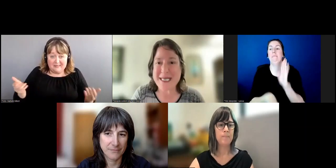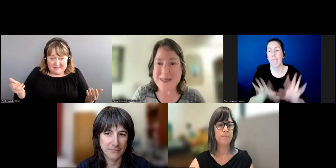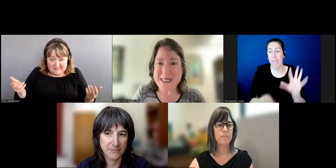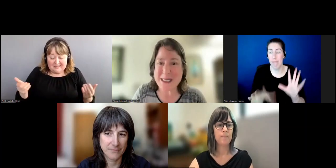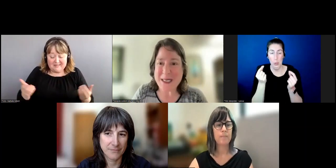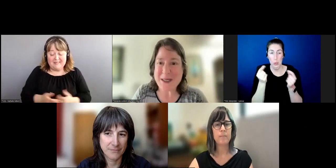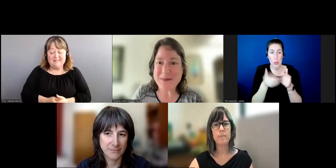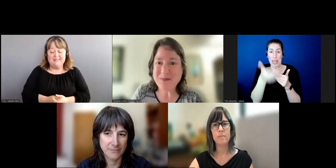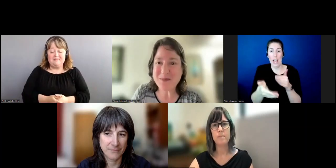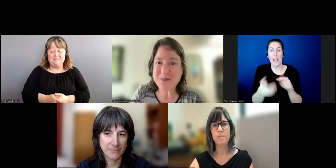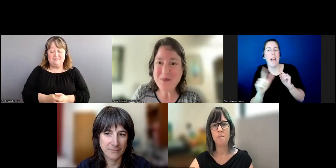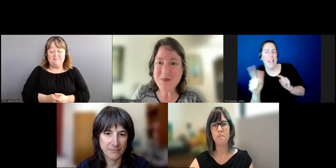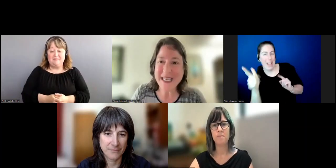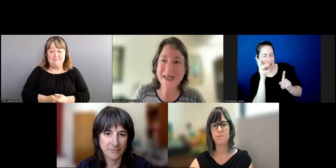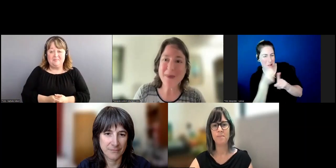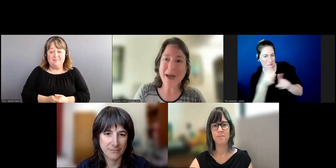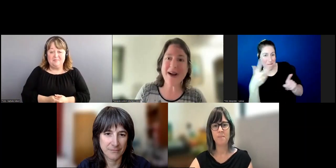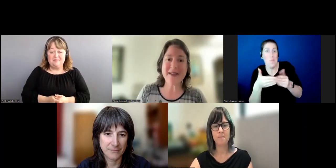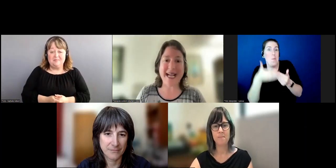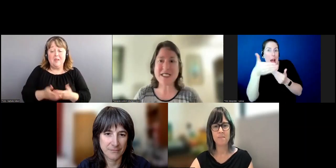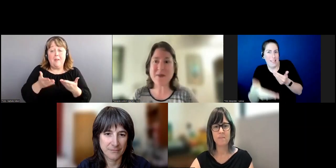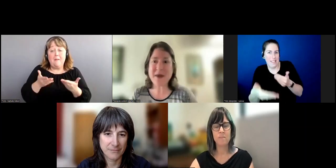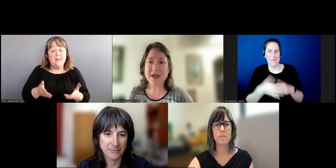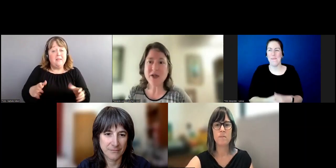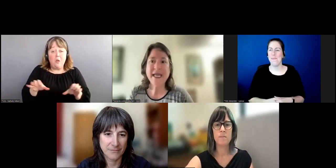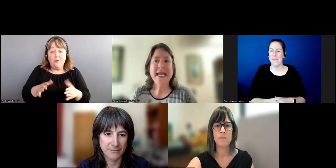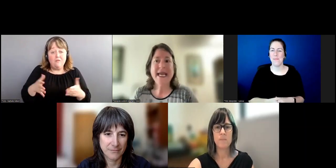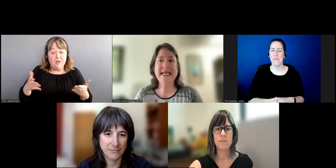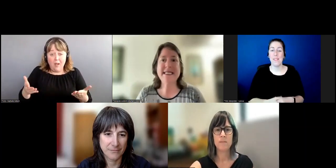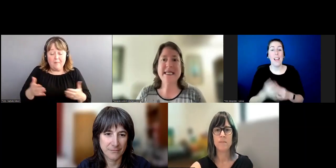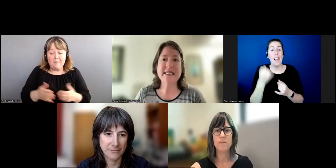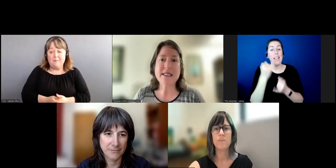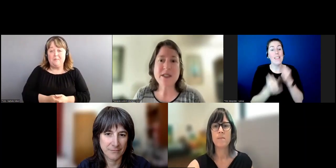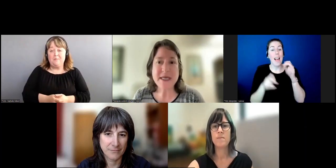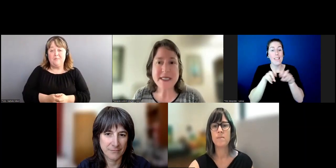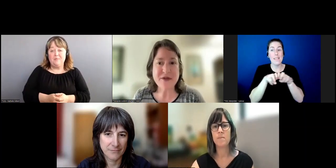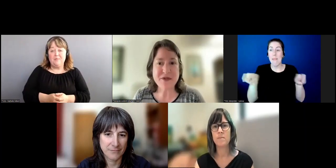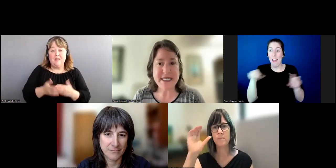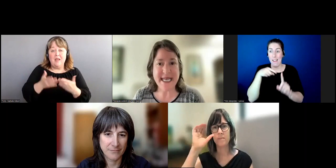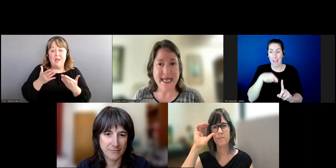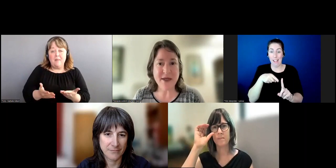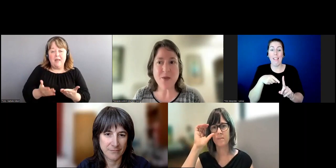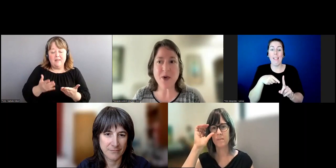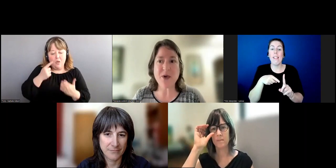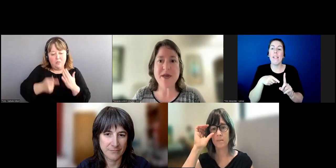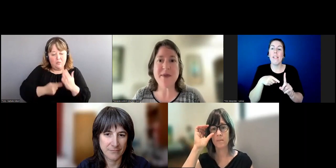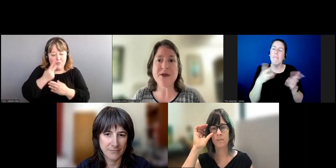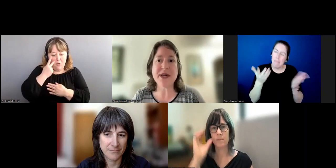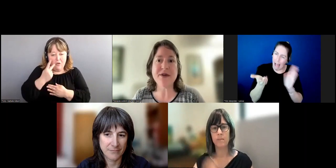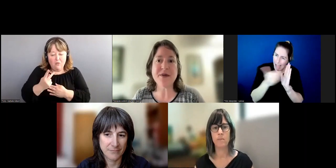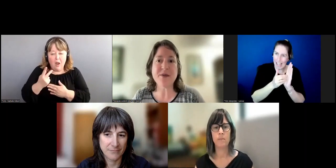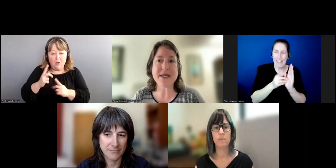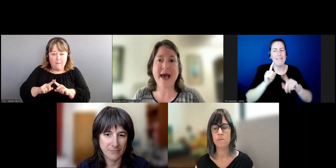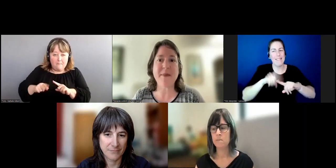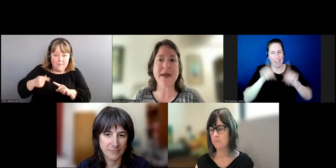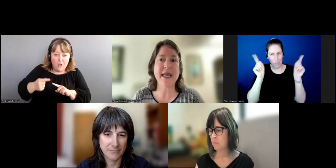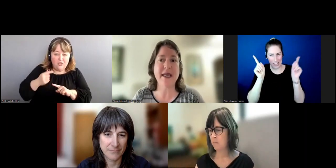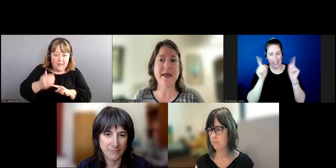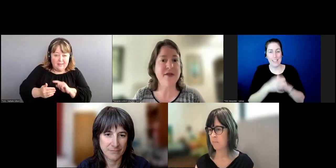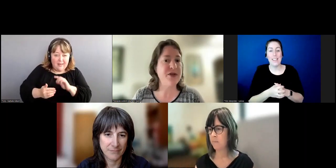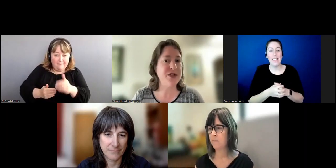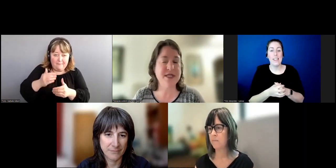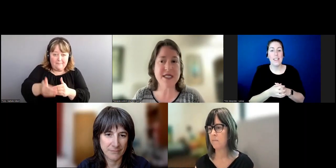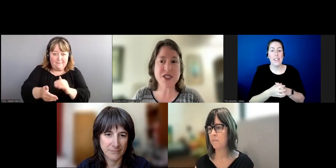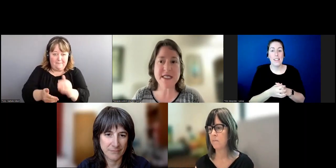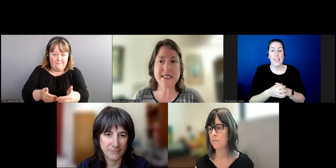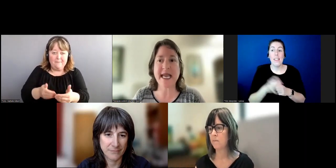next steps a little later. Our last panel is a little bit different again. We're going to be learning from what's happening in